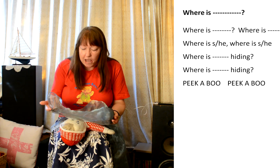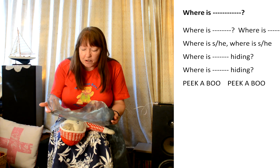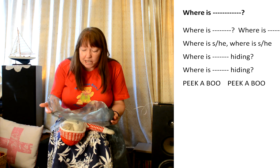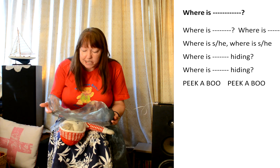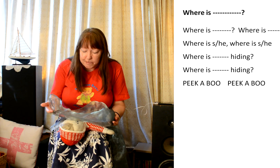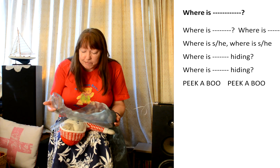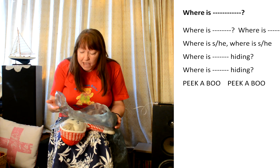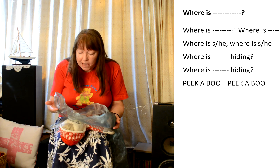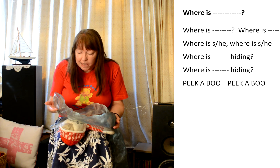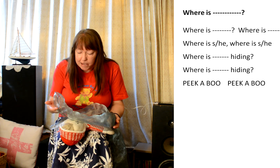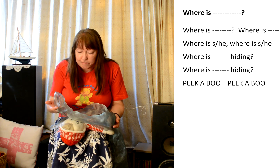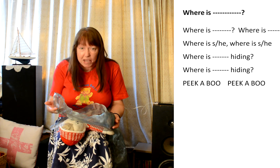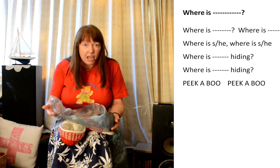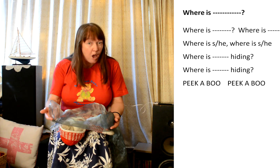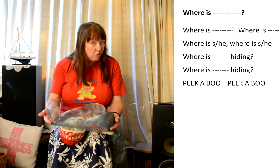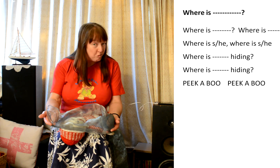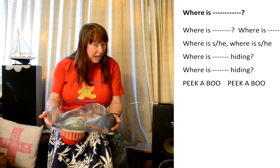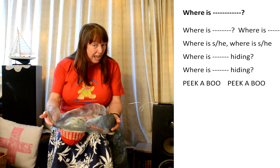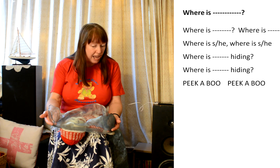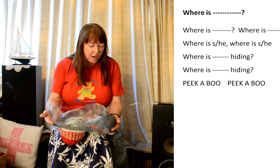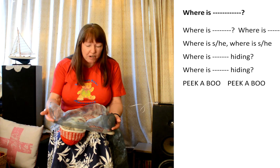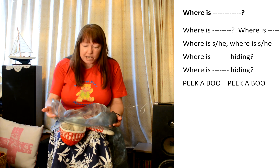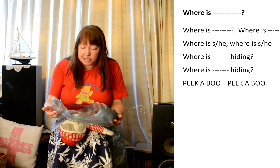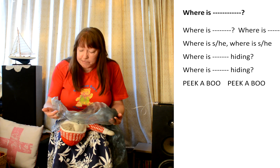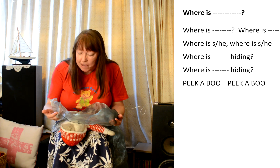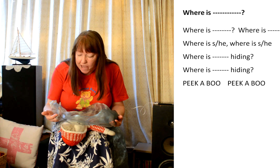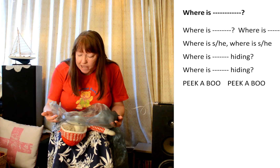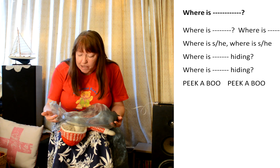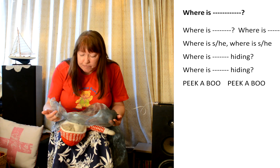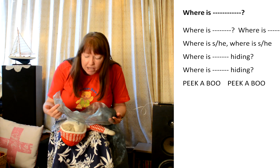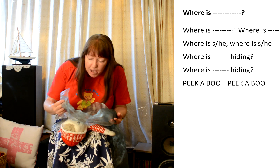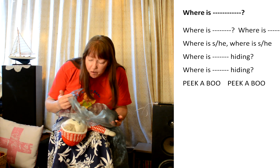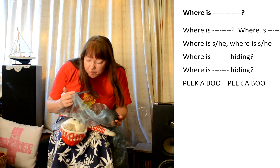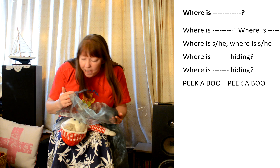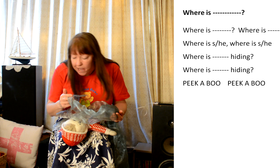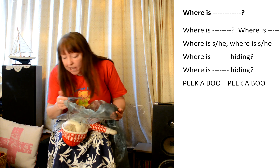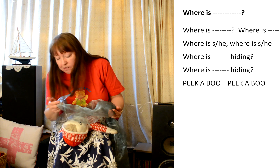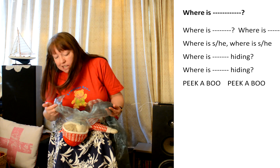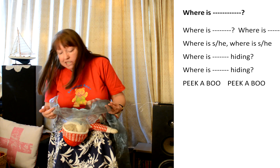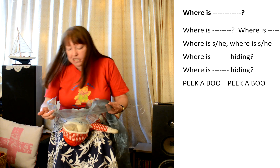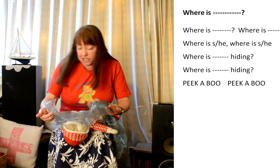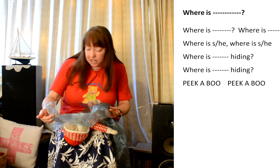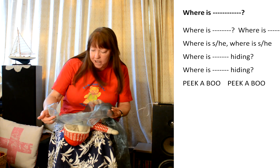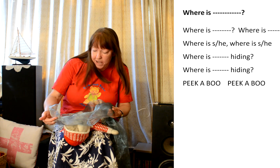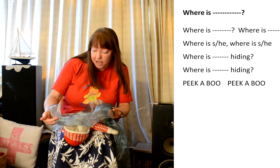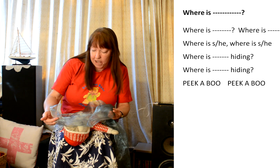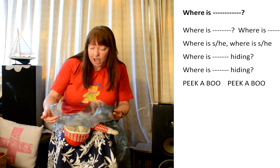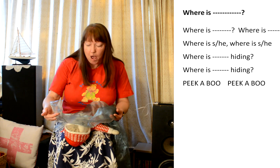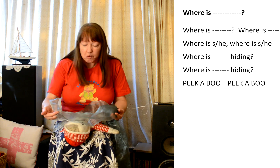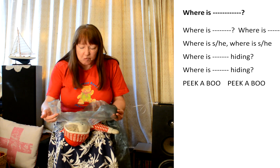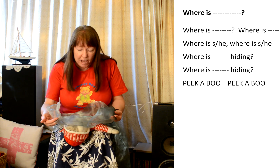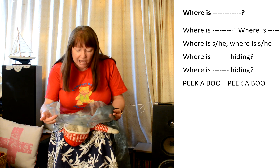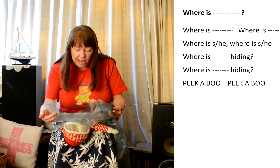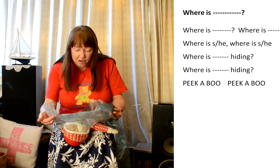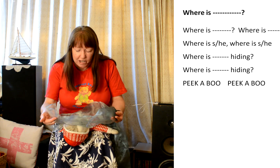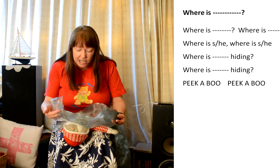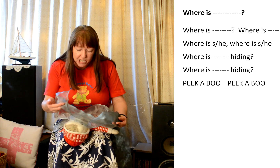Where is baby? Where is baby? Where is she? Where is